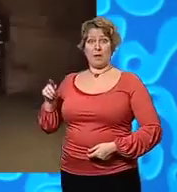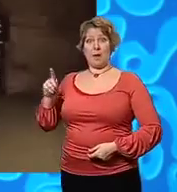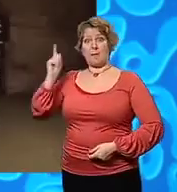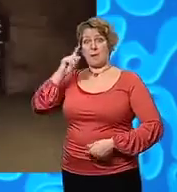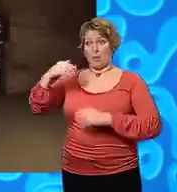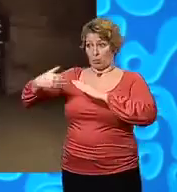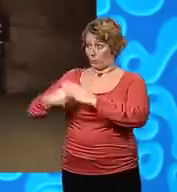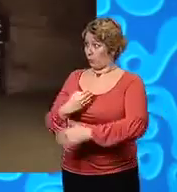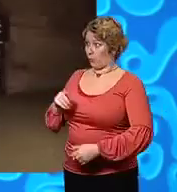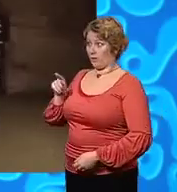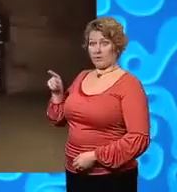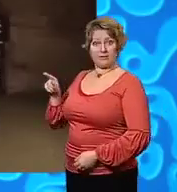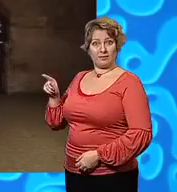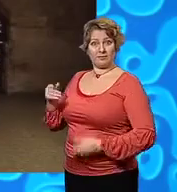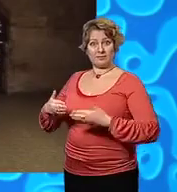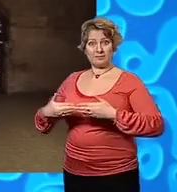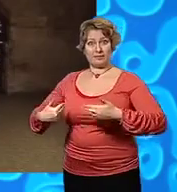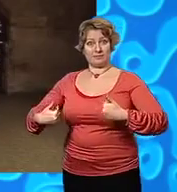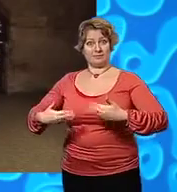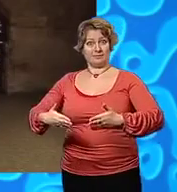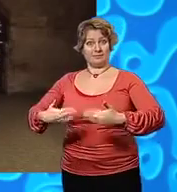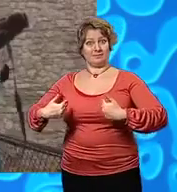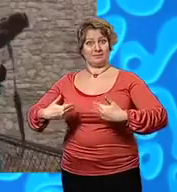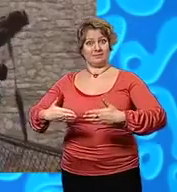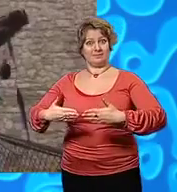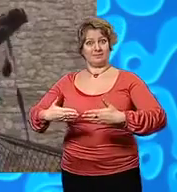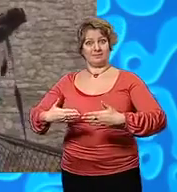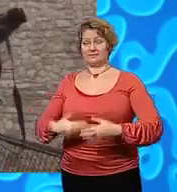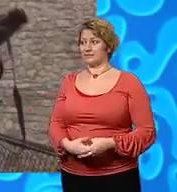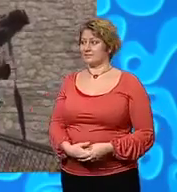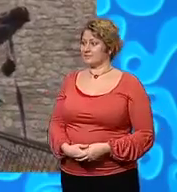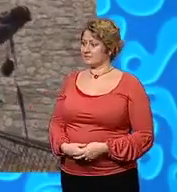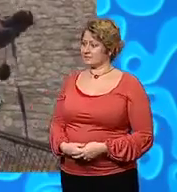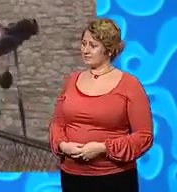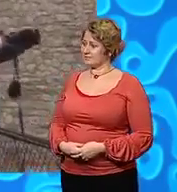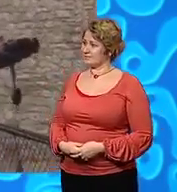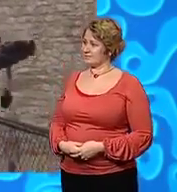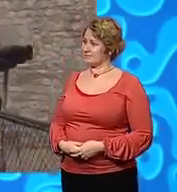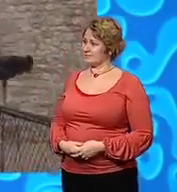in through this gate.